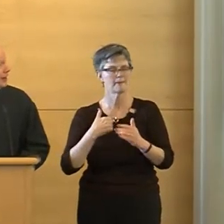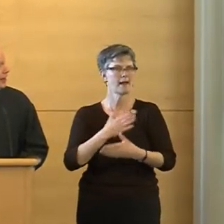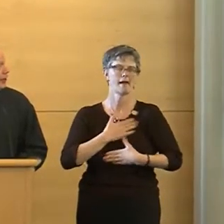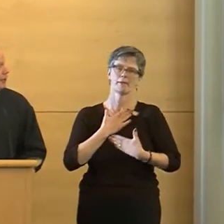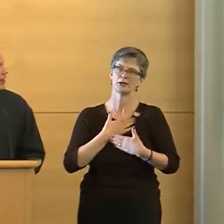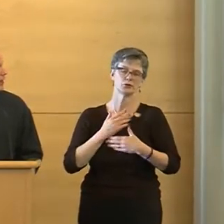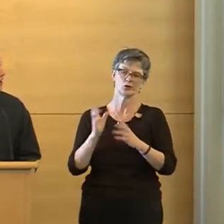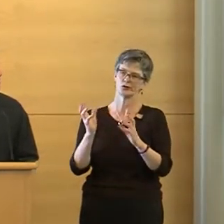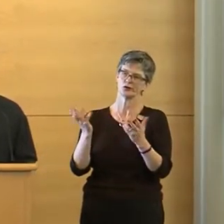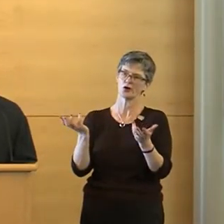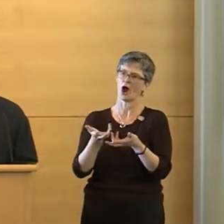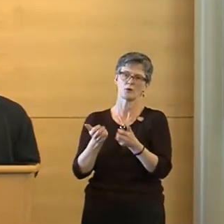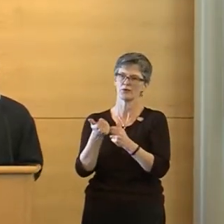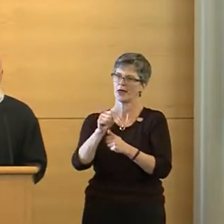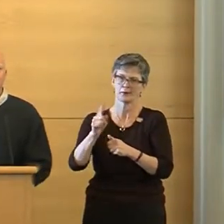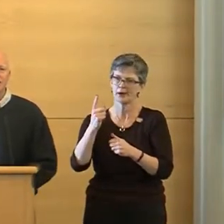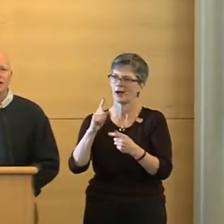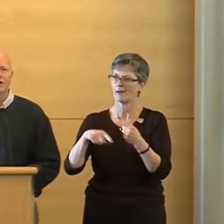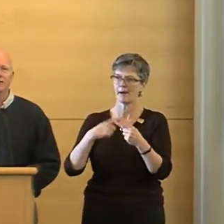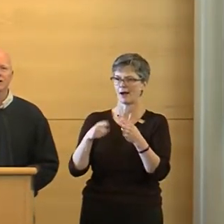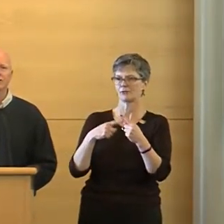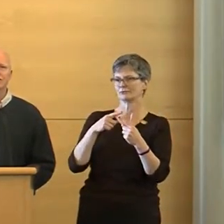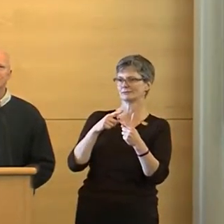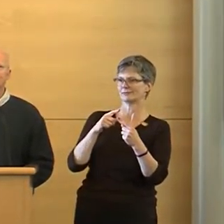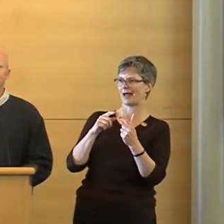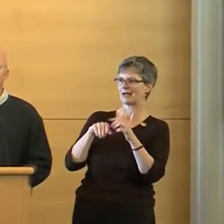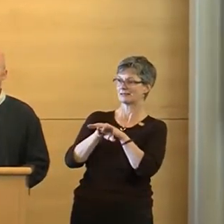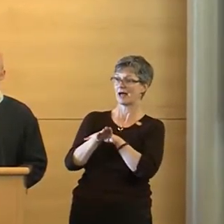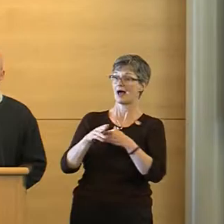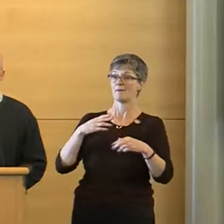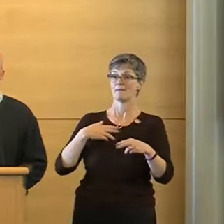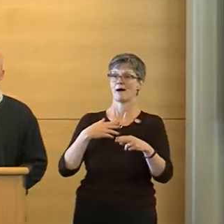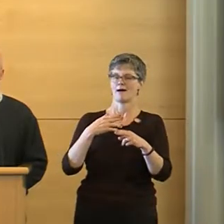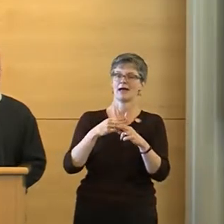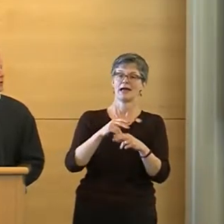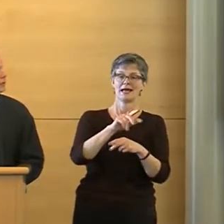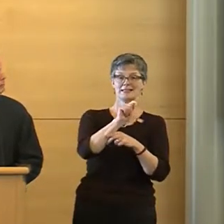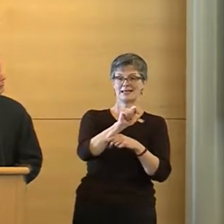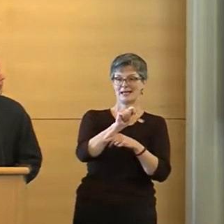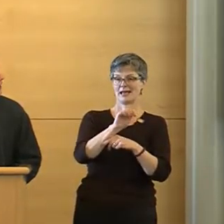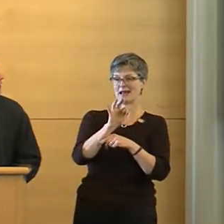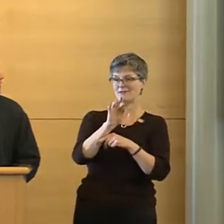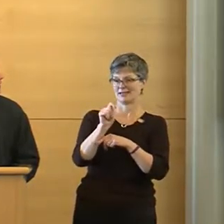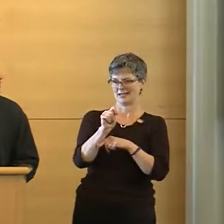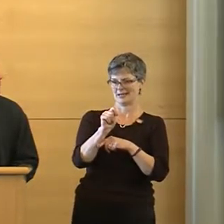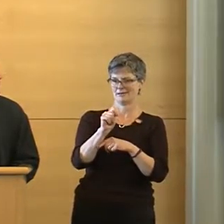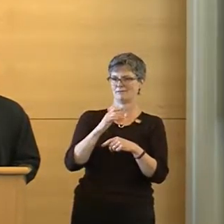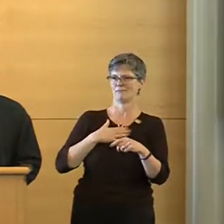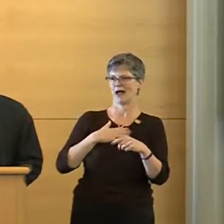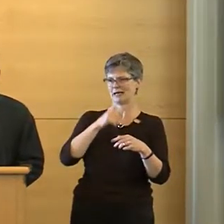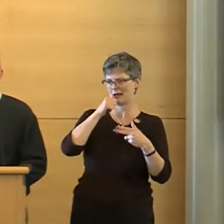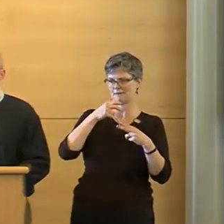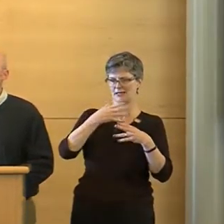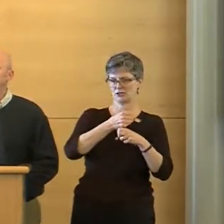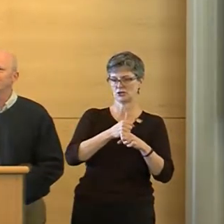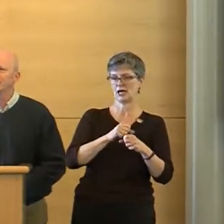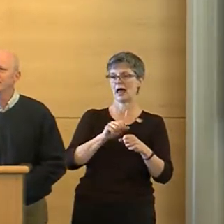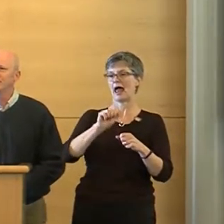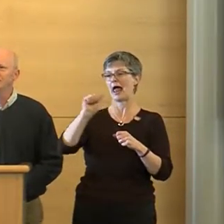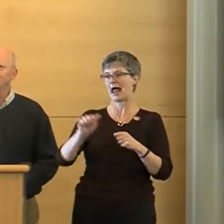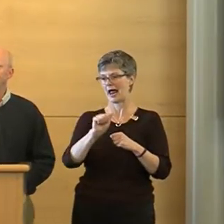part possible. So also up here, there's some contact information. So that's important if you want to reach out to me afterwards. I'm happy